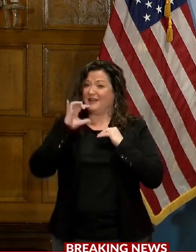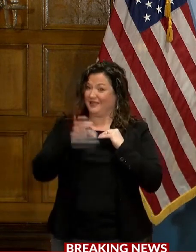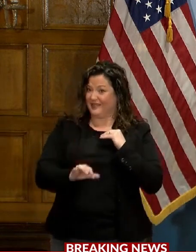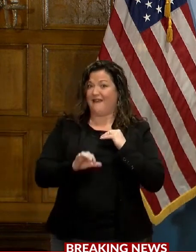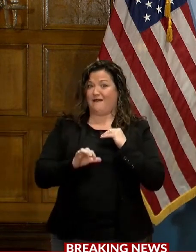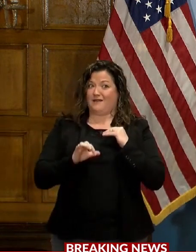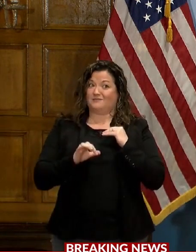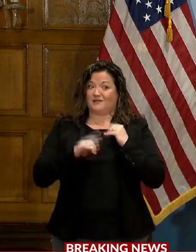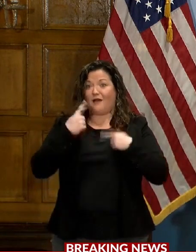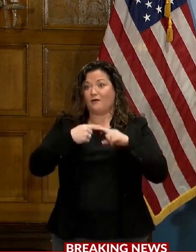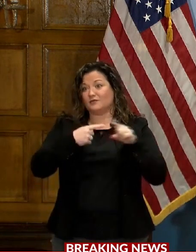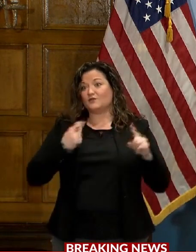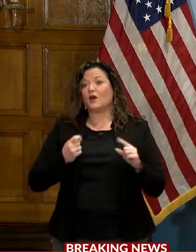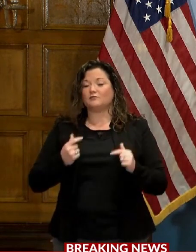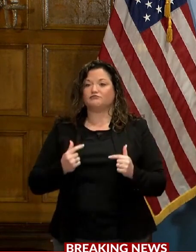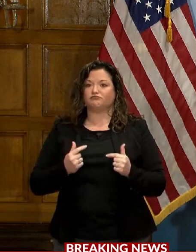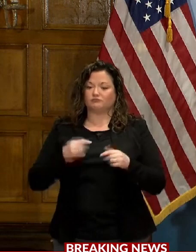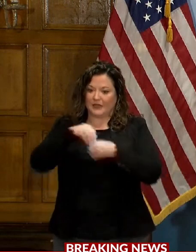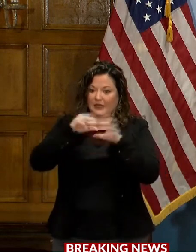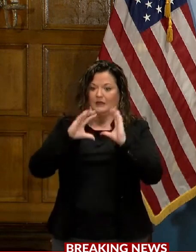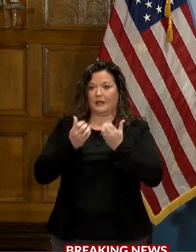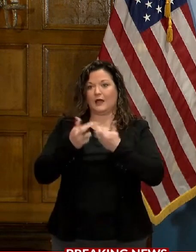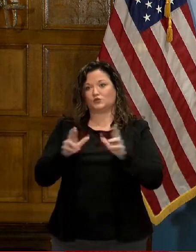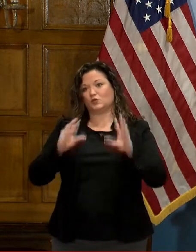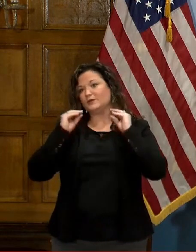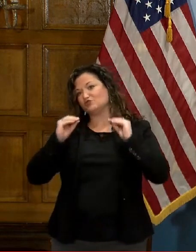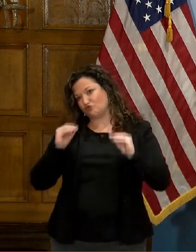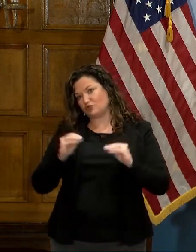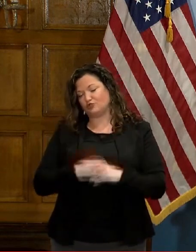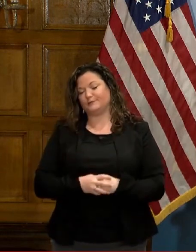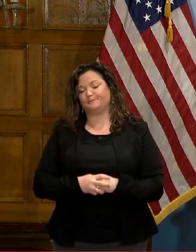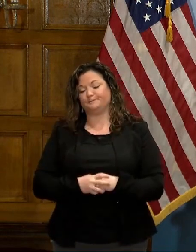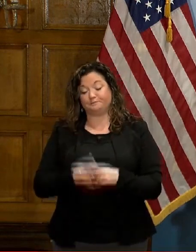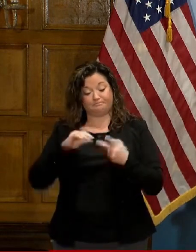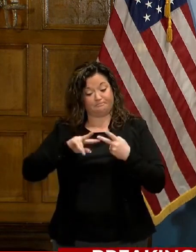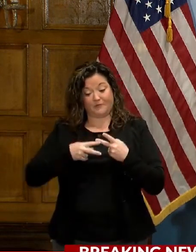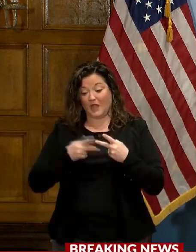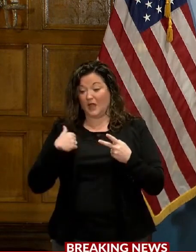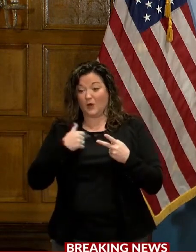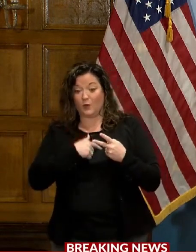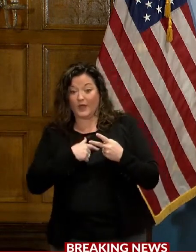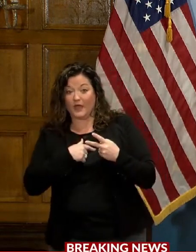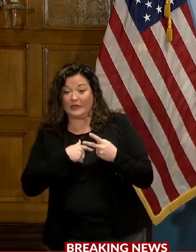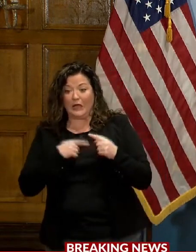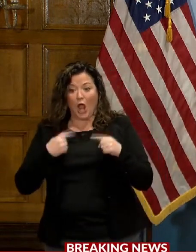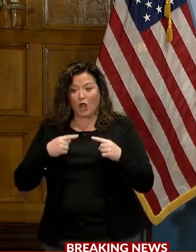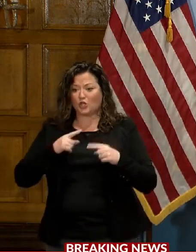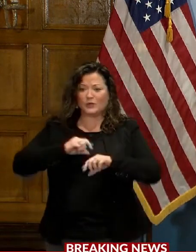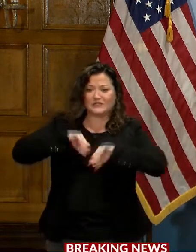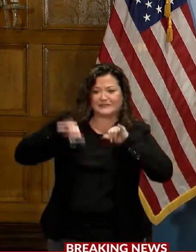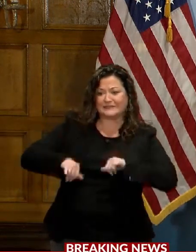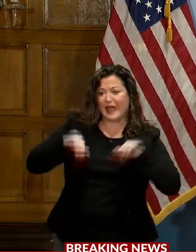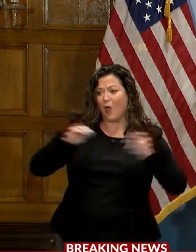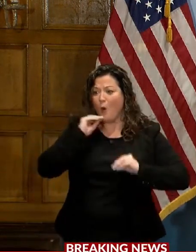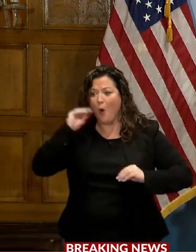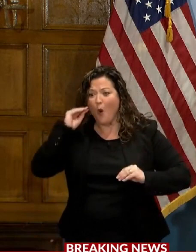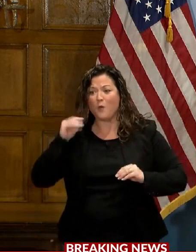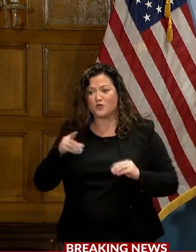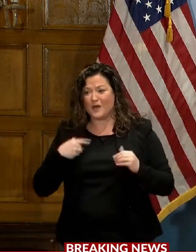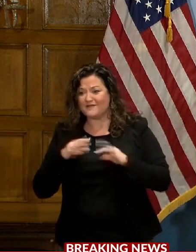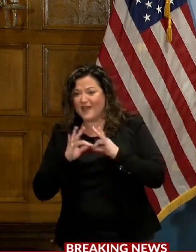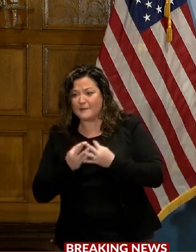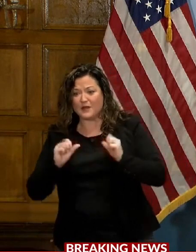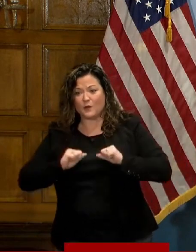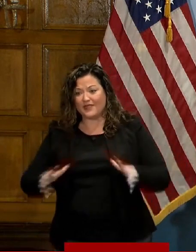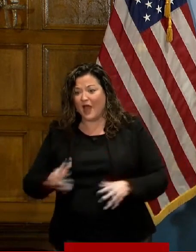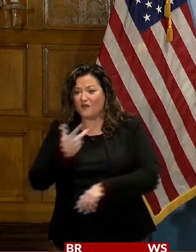instruction provides. The second thing we can't do is we can't argue for shelter in place for families with unvaccinated